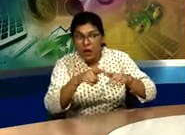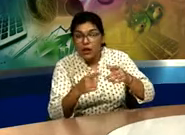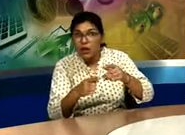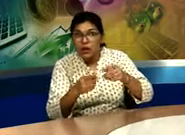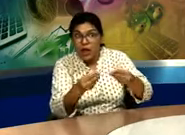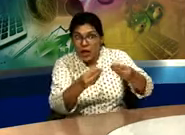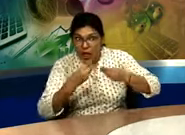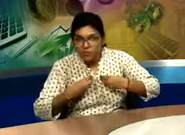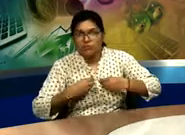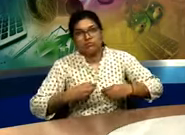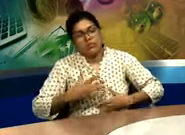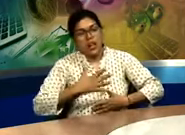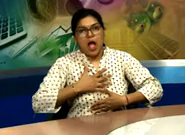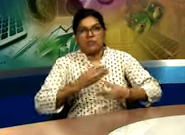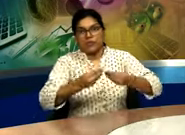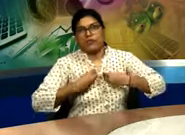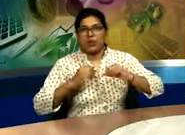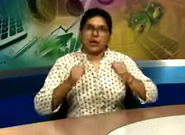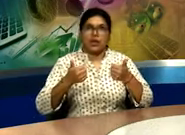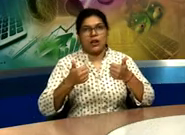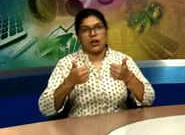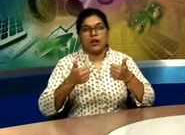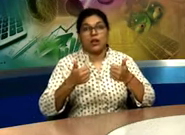supporting human life.